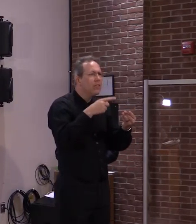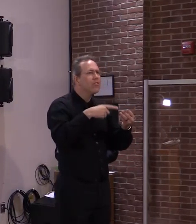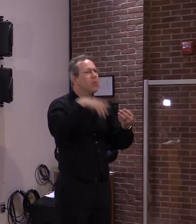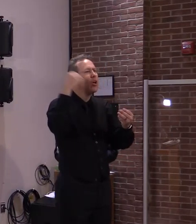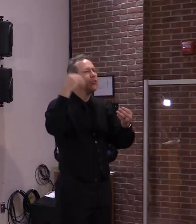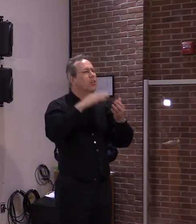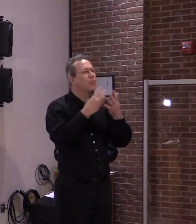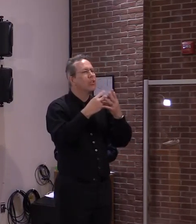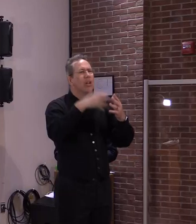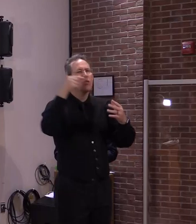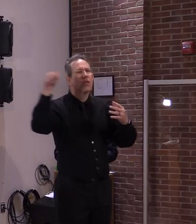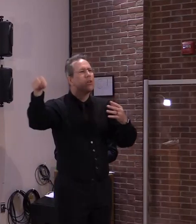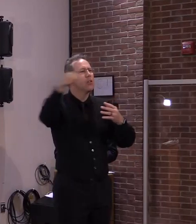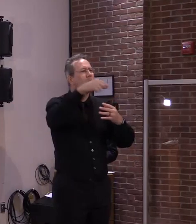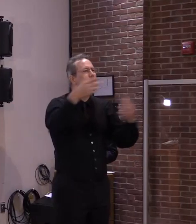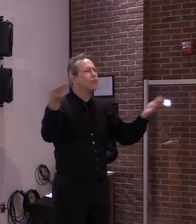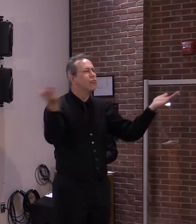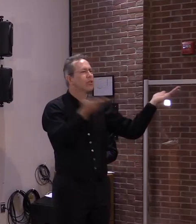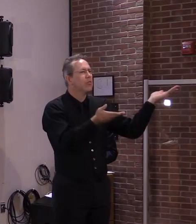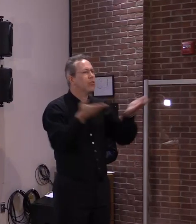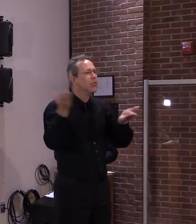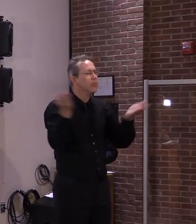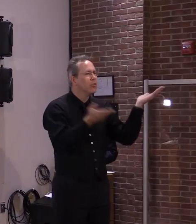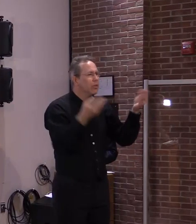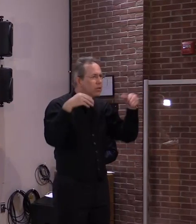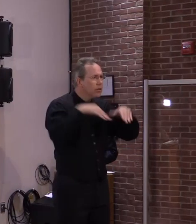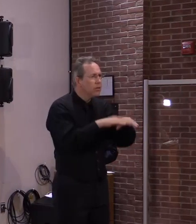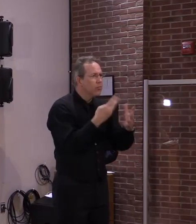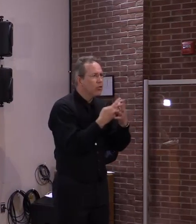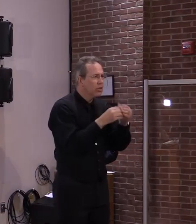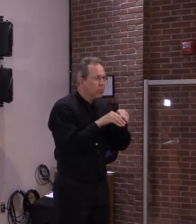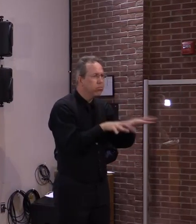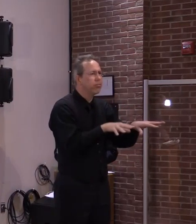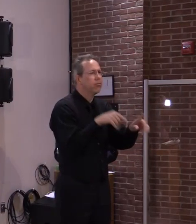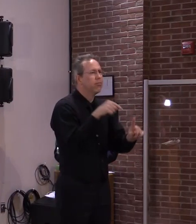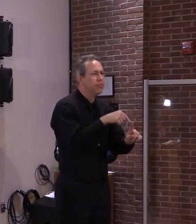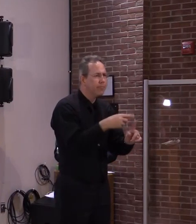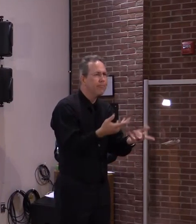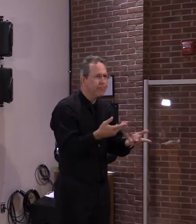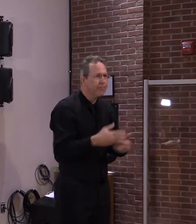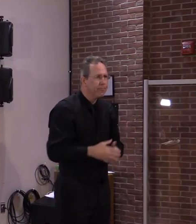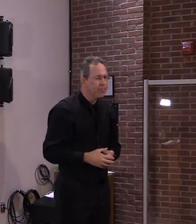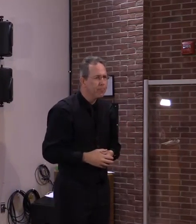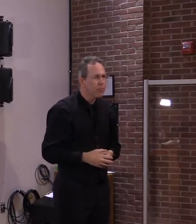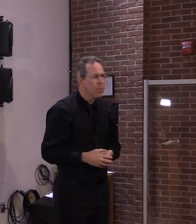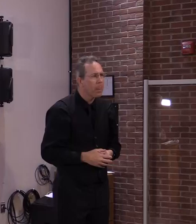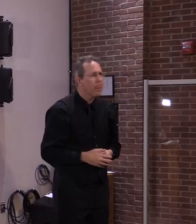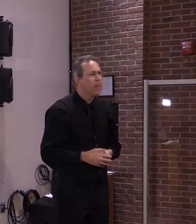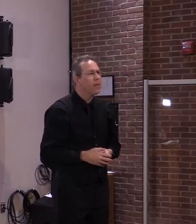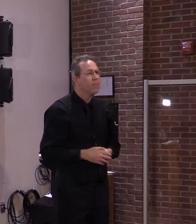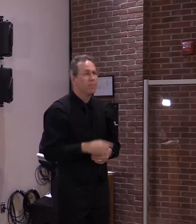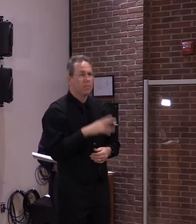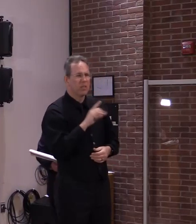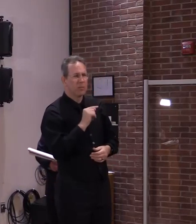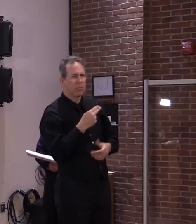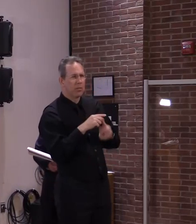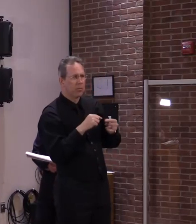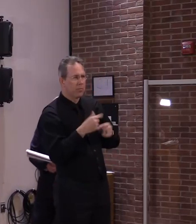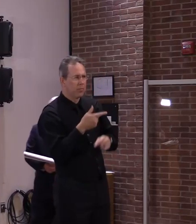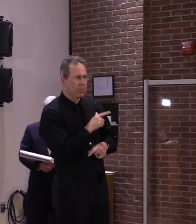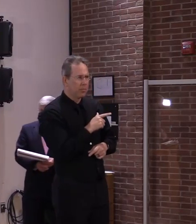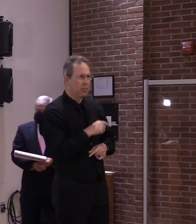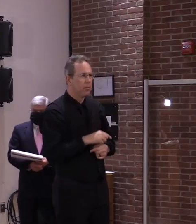to the other direction. So I'll let Secretary Smith give you some of the statistics he's got in